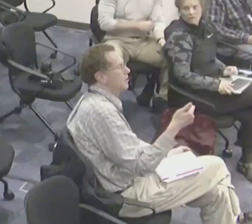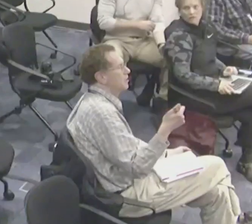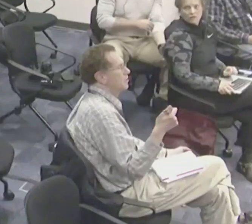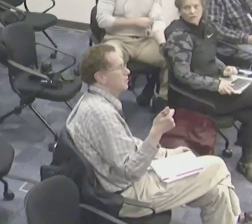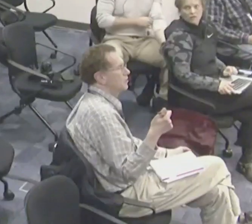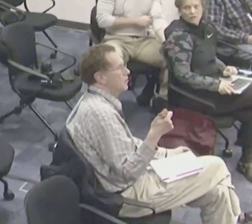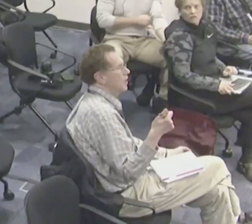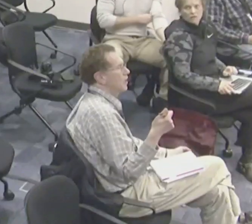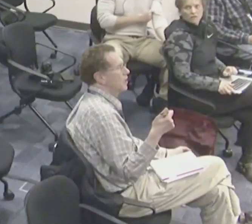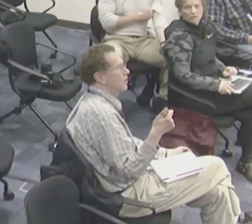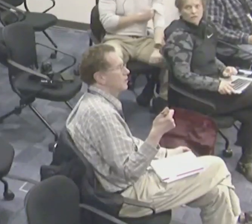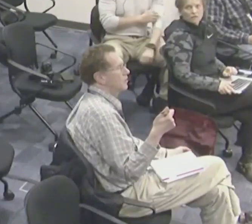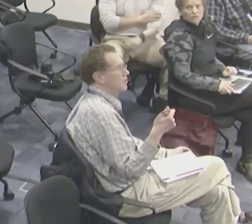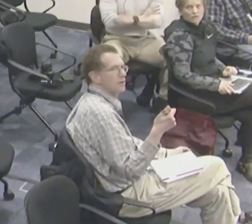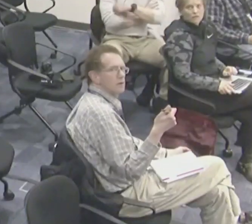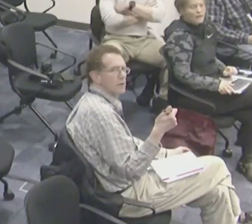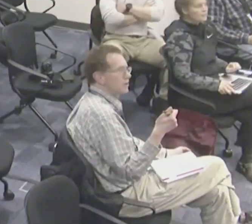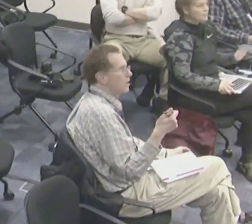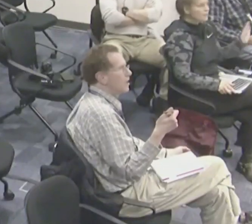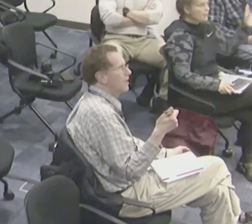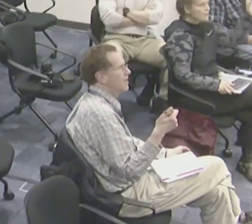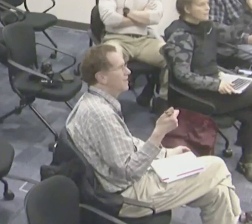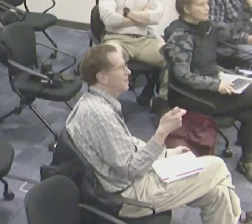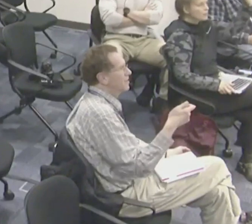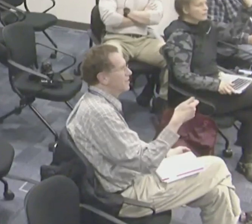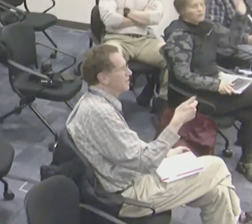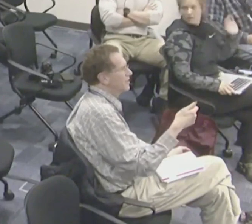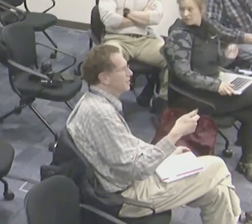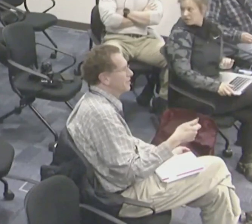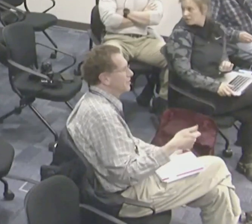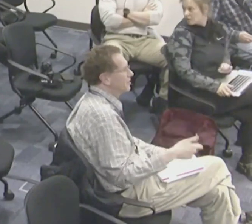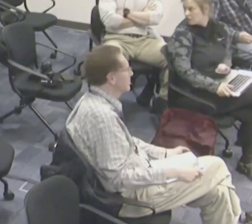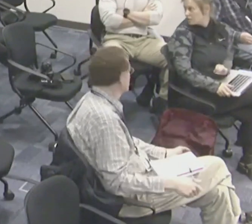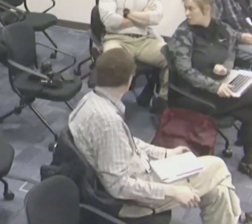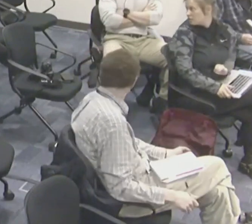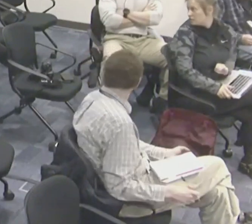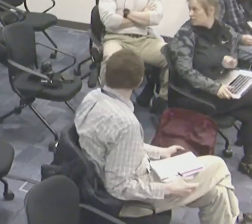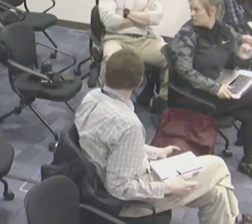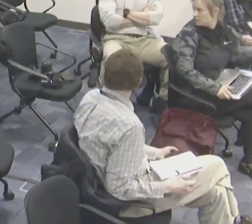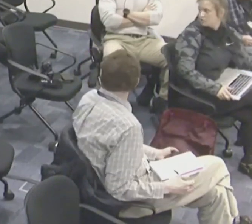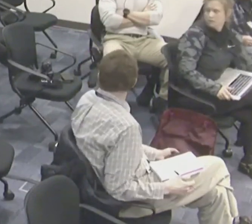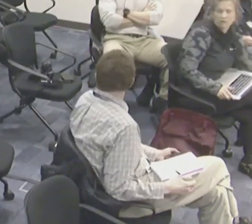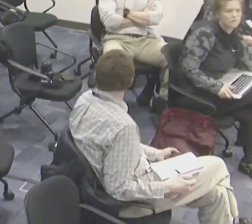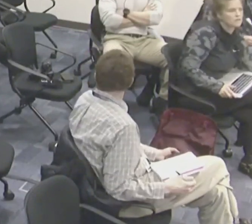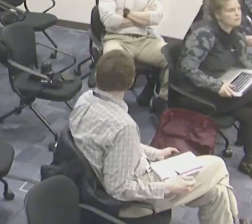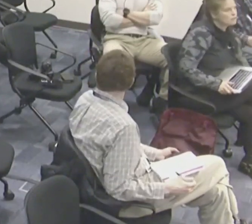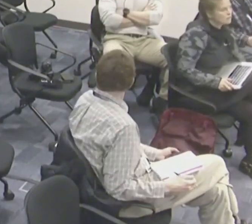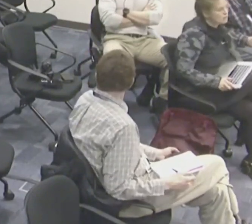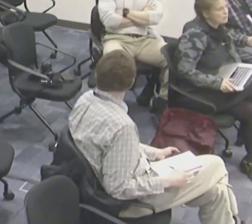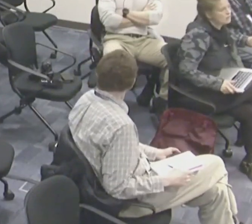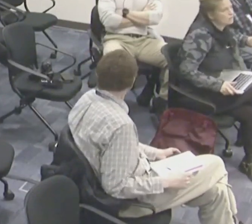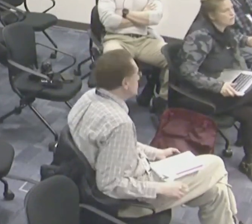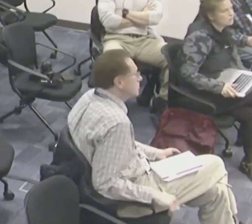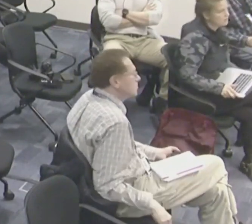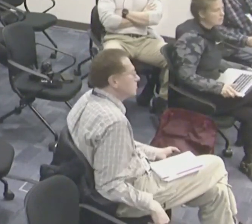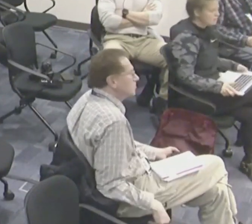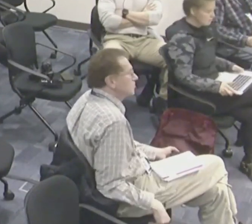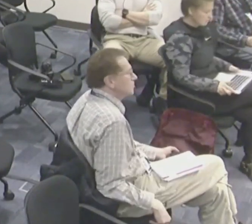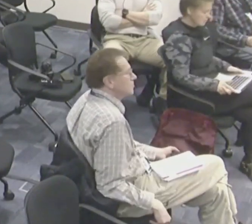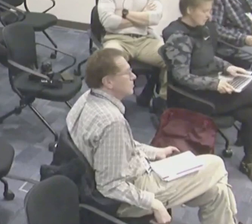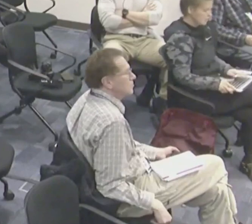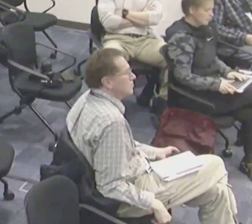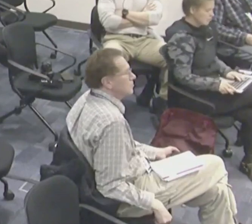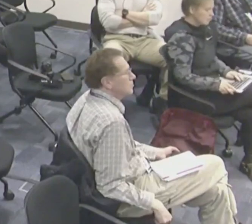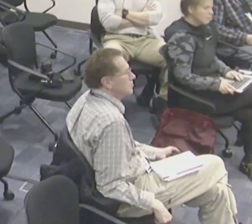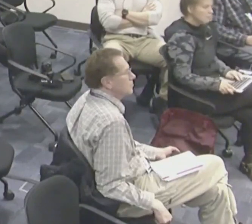a couple from the phone as we practice social distancing. Oh, yeah. But ma'am, sorry, the guy's behind you. Is there a timeline for this self-isolation, a guidance for